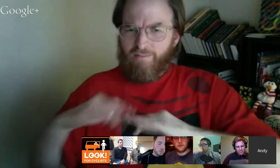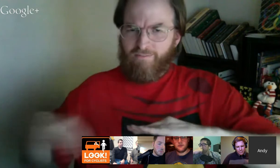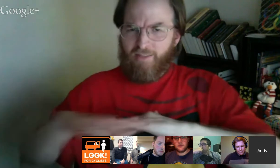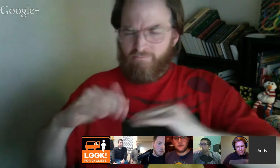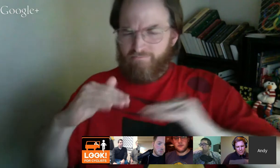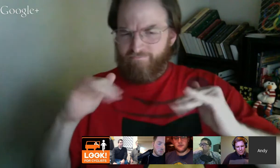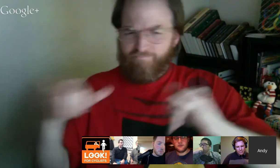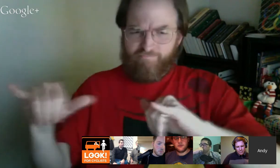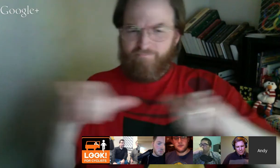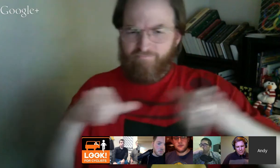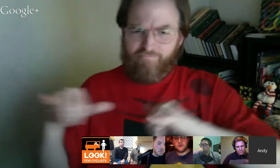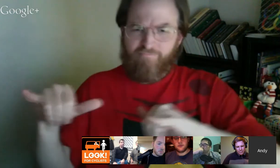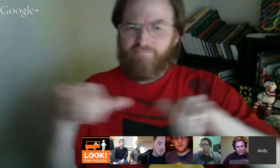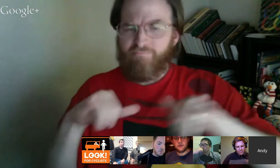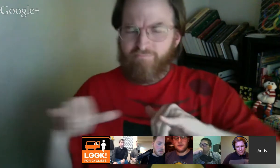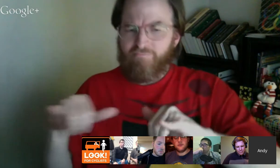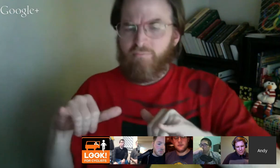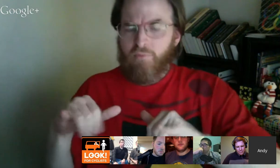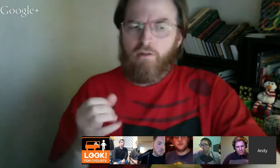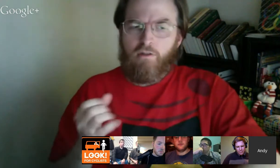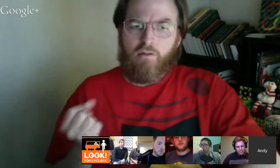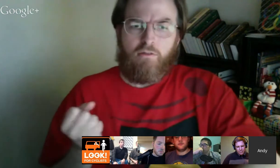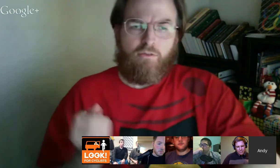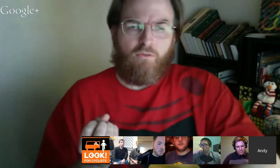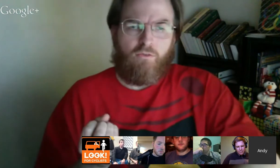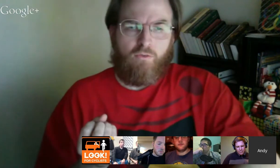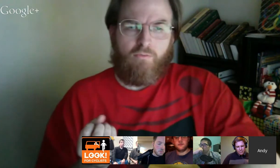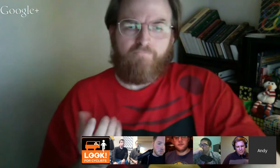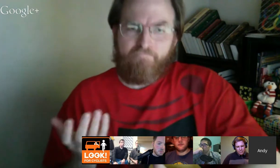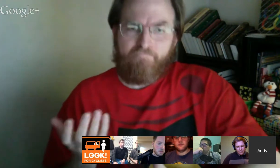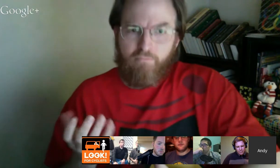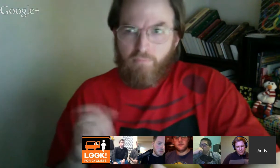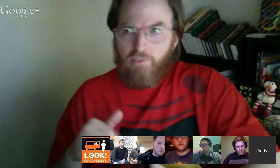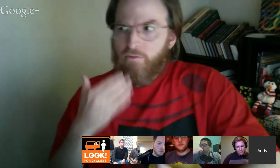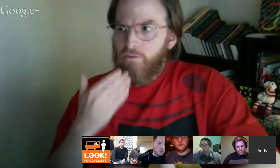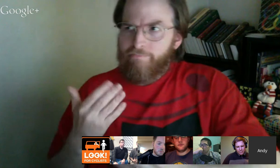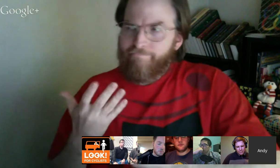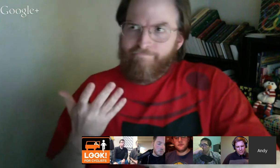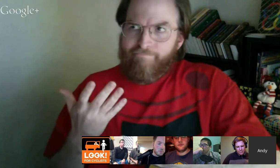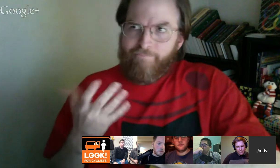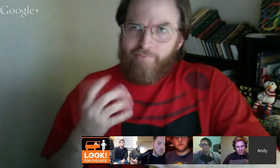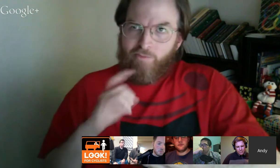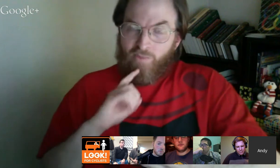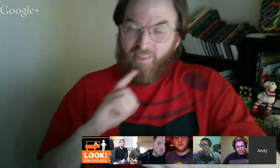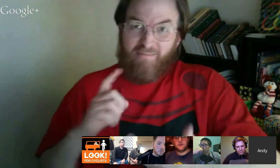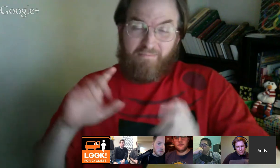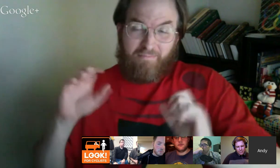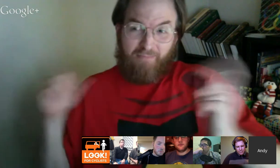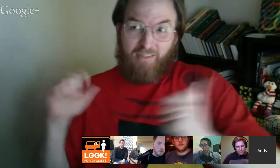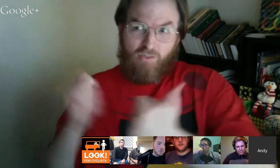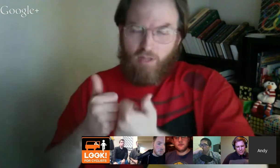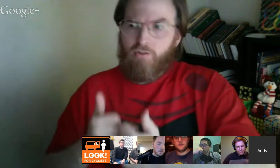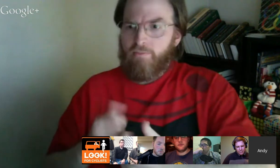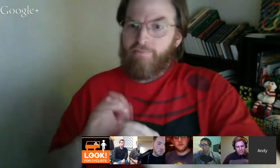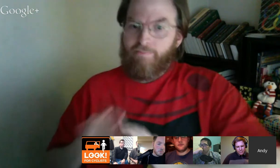and standards that have everything that are equal. So set up a standardization for